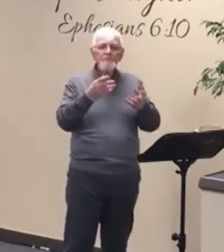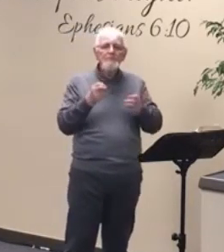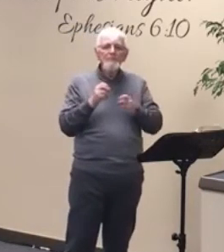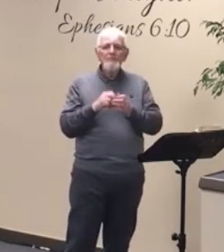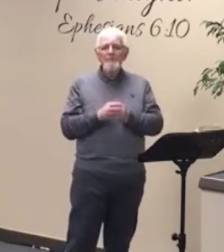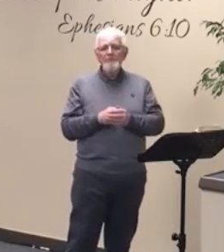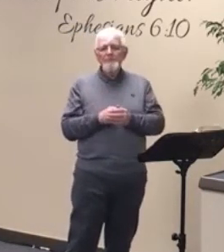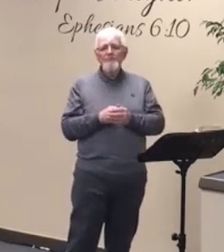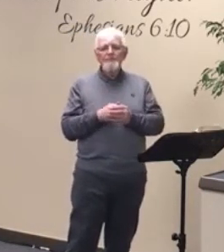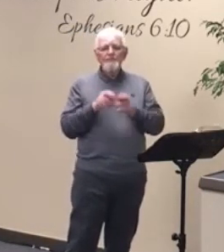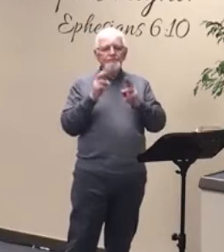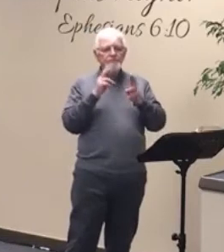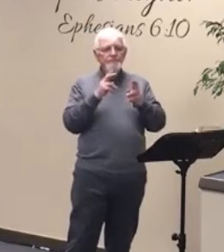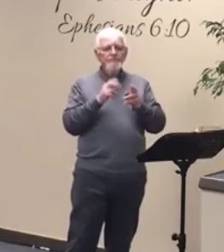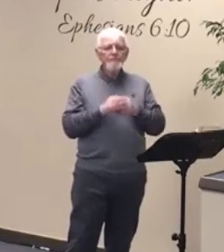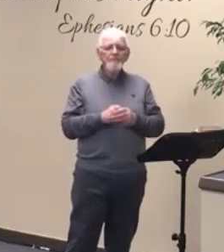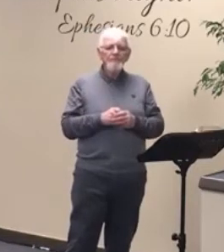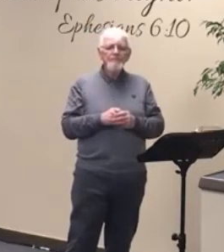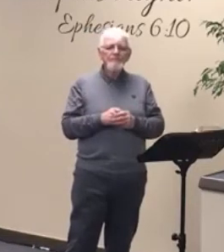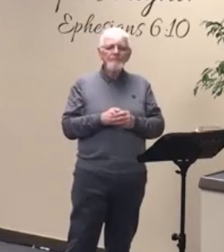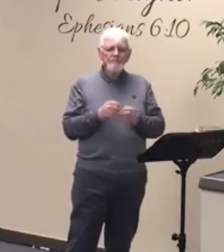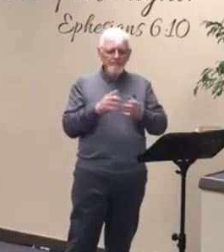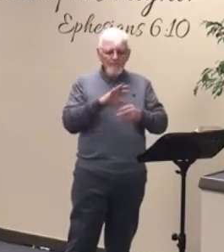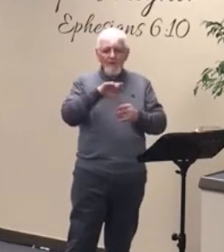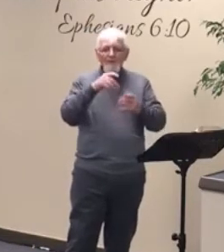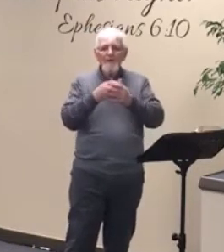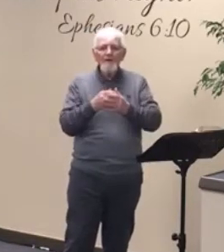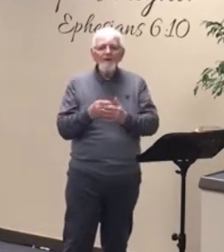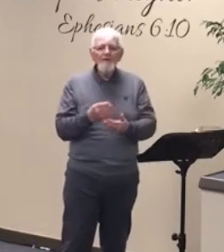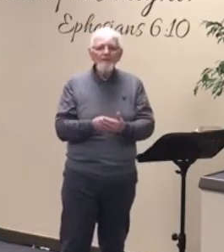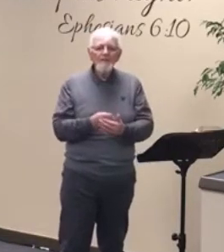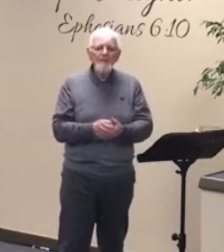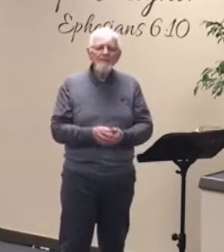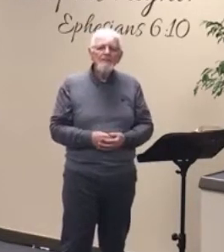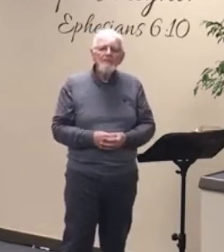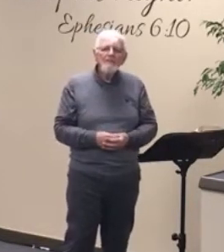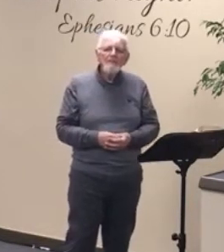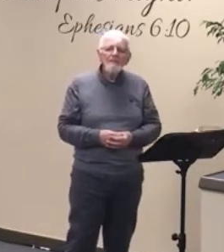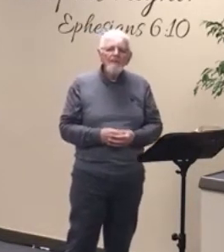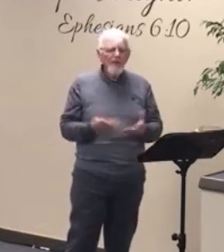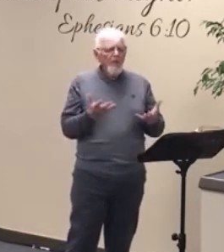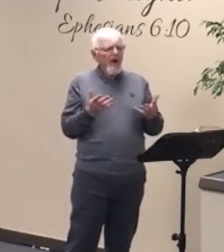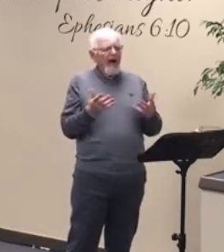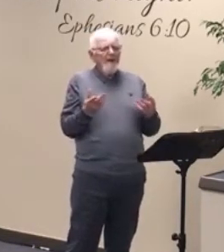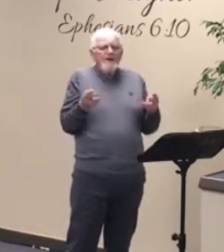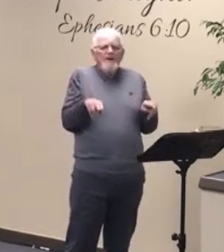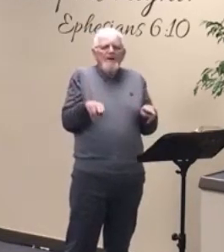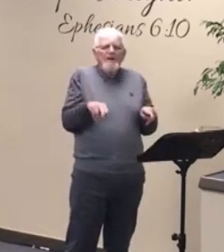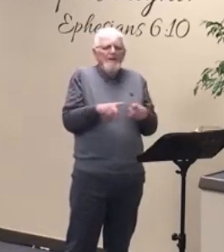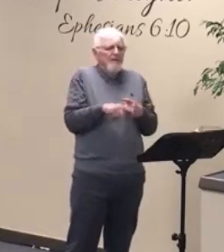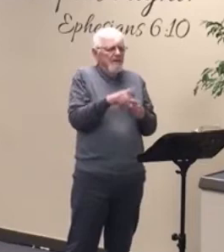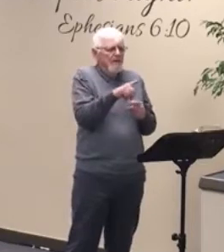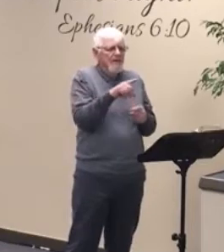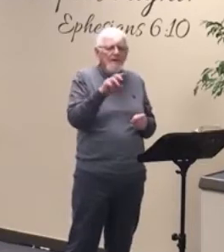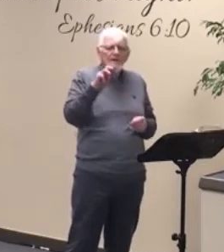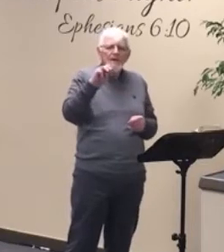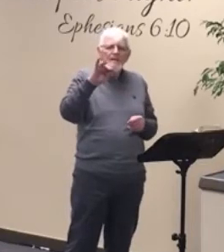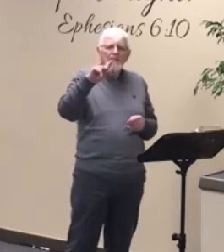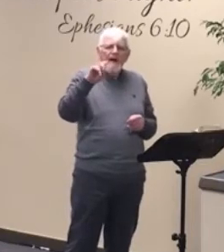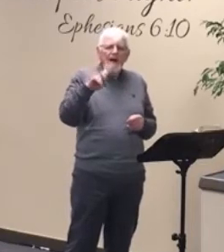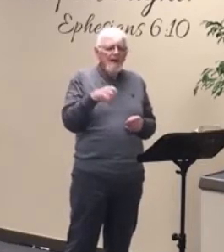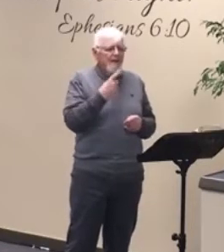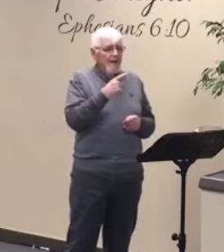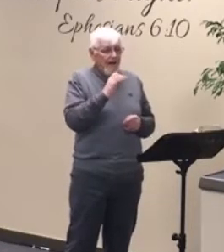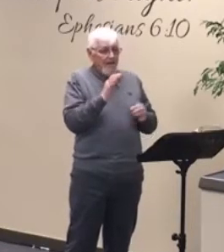he lost all his fortune. He's still famous, but he lost all his fortune. And the reporter said, what happened? Mike Tyson said this, if you're not